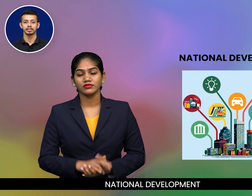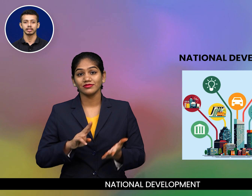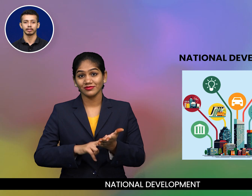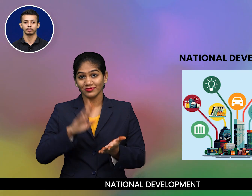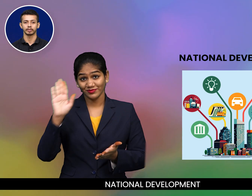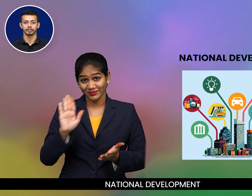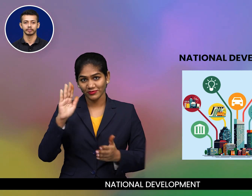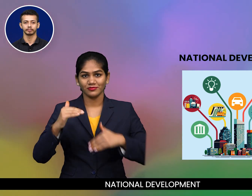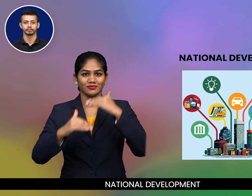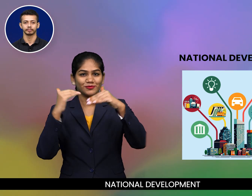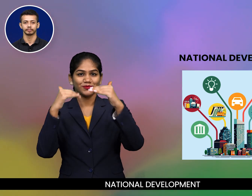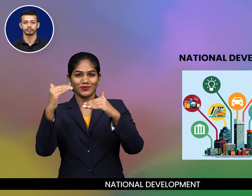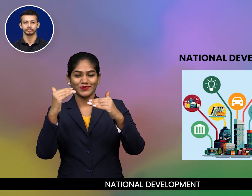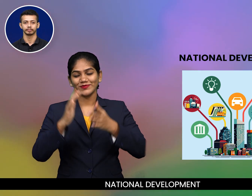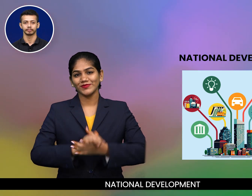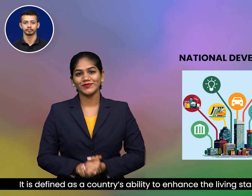National development.